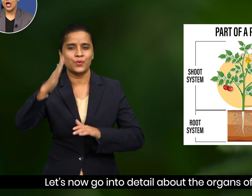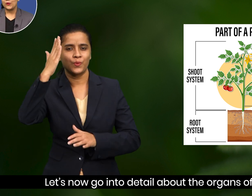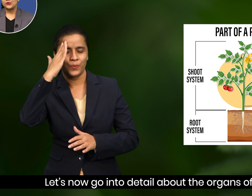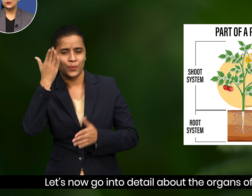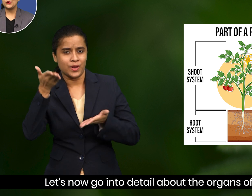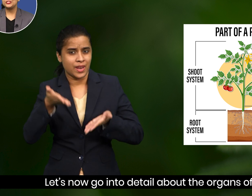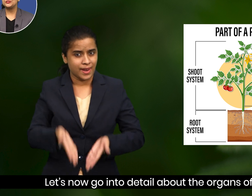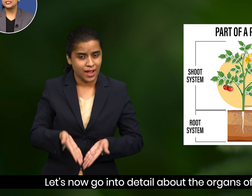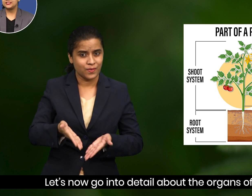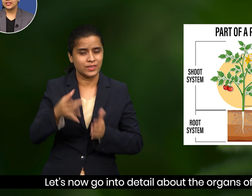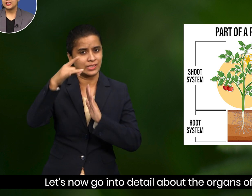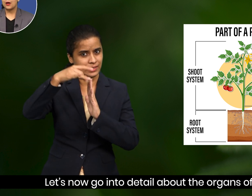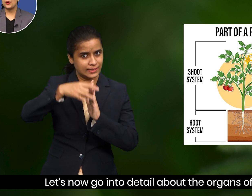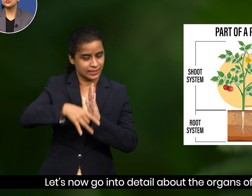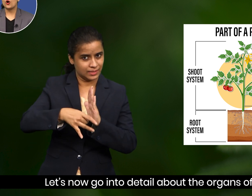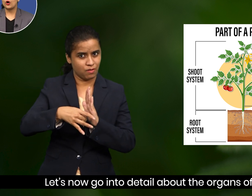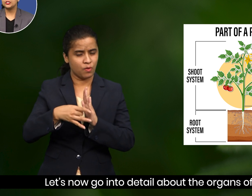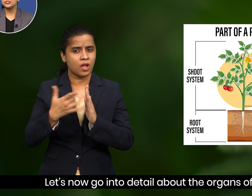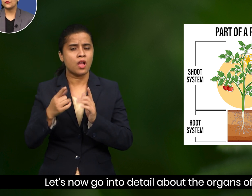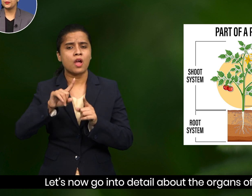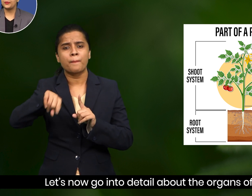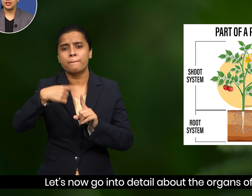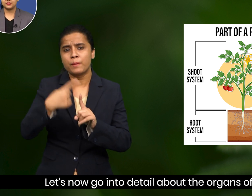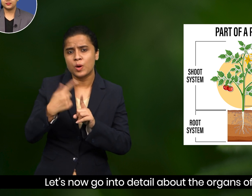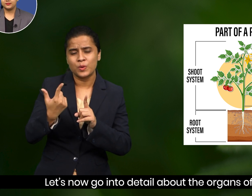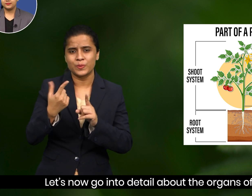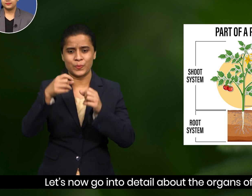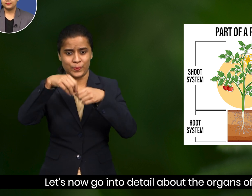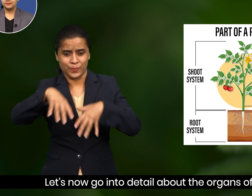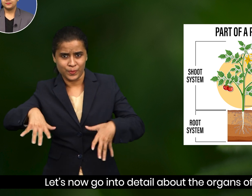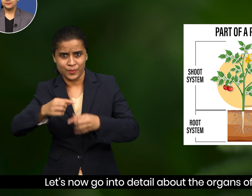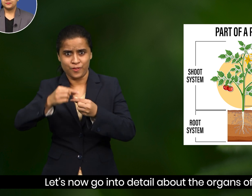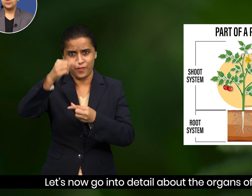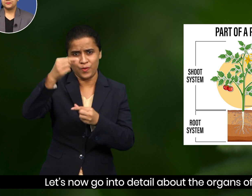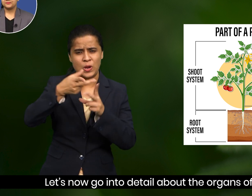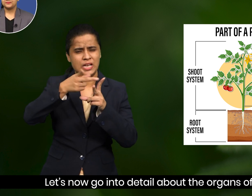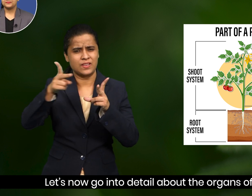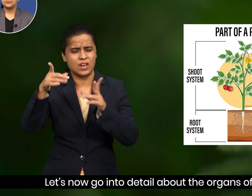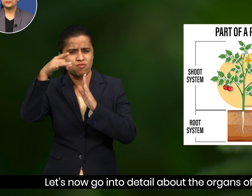Let's now go into detail about the organs of the plant.